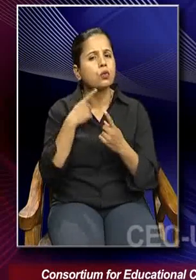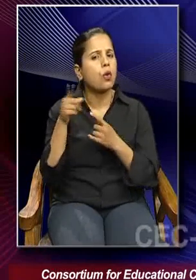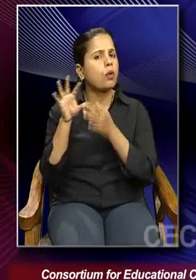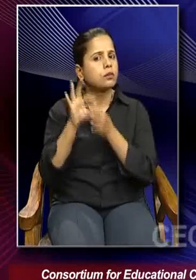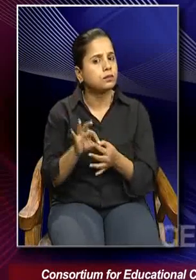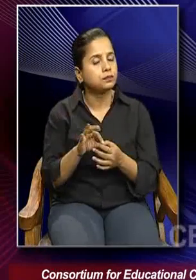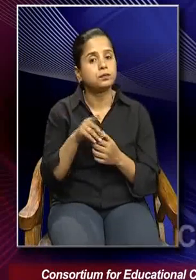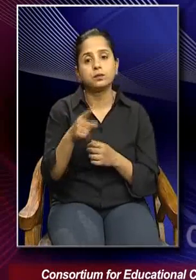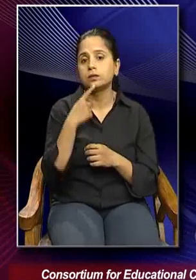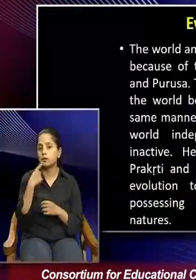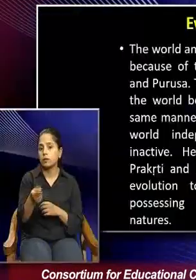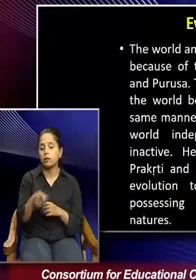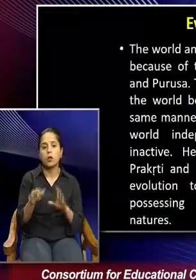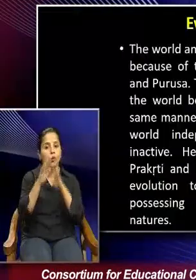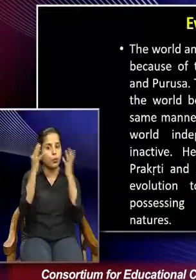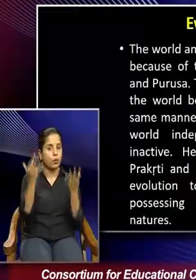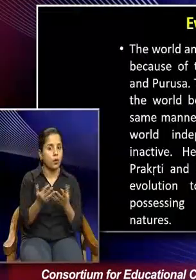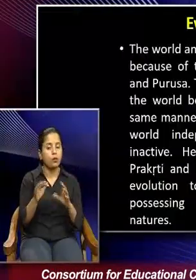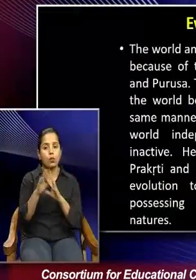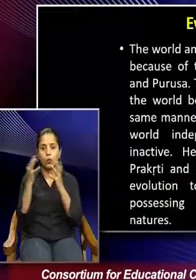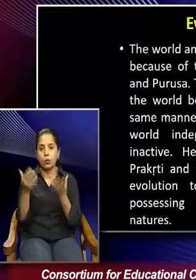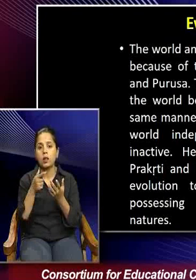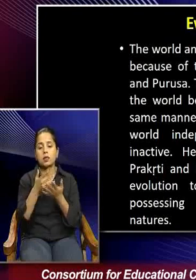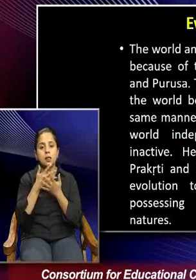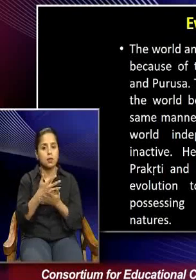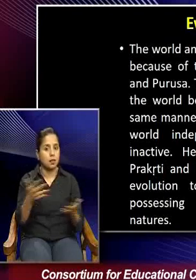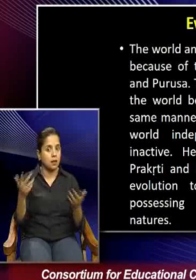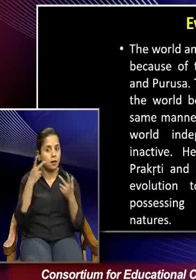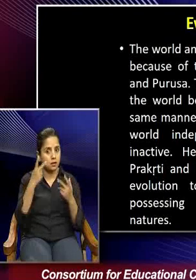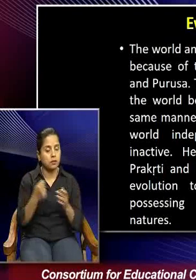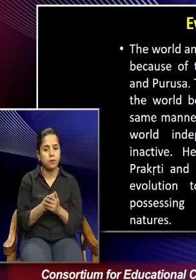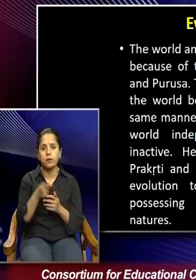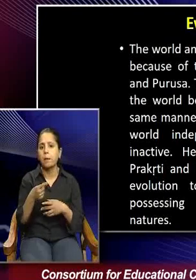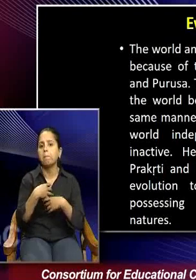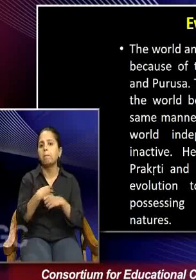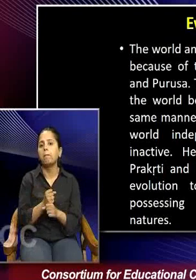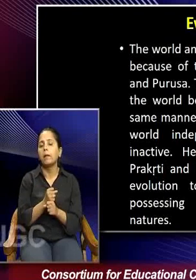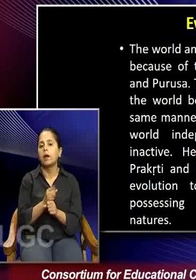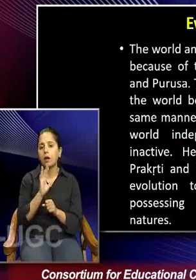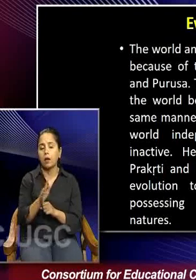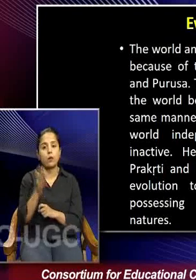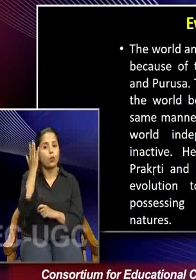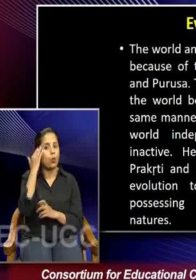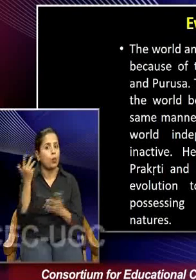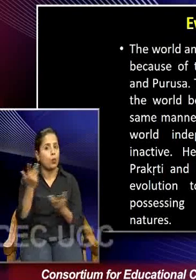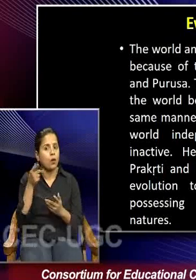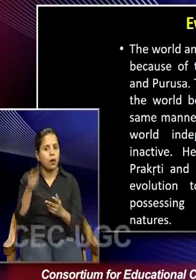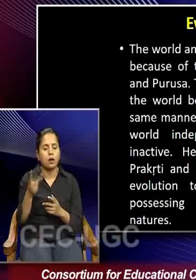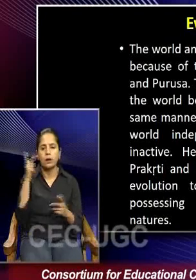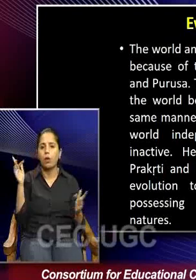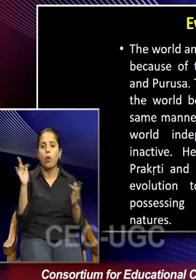it says that world and worldly objects, they are created because of the